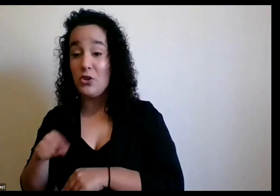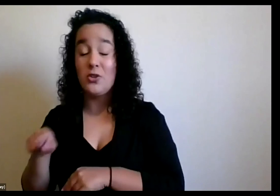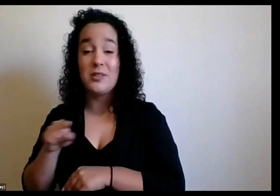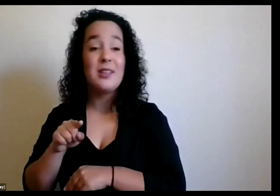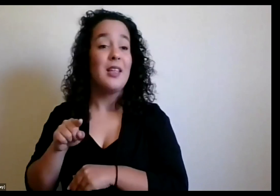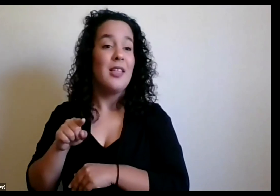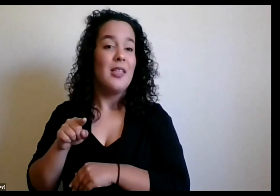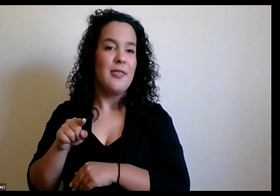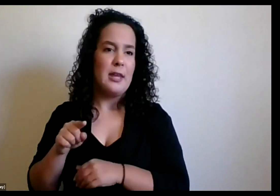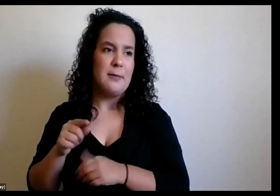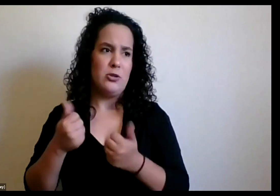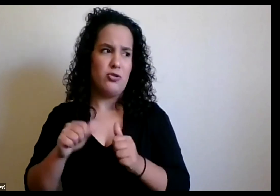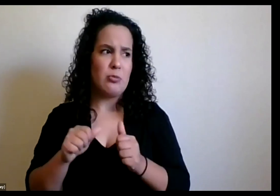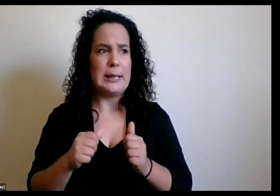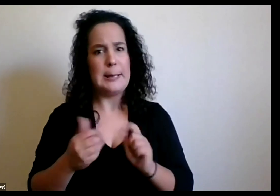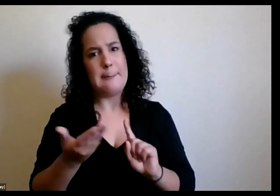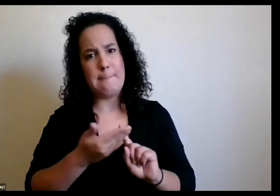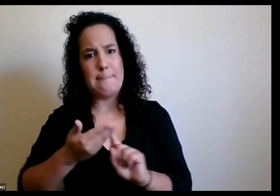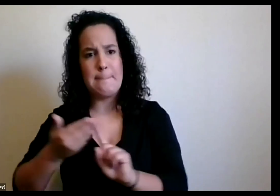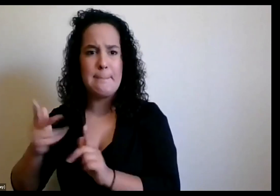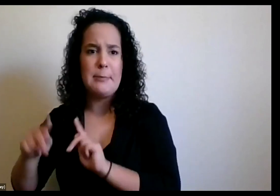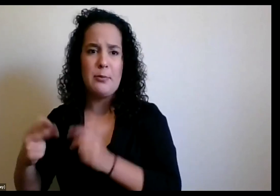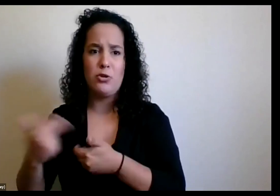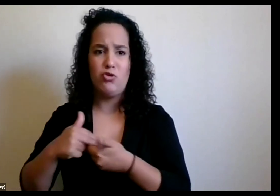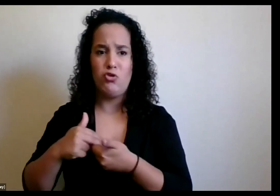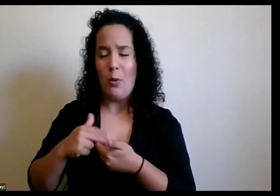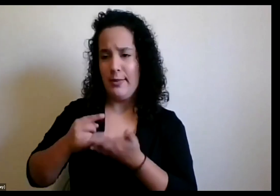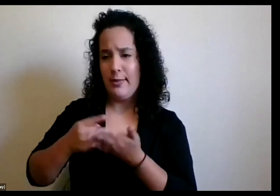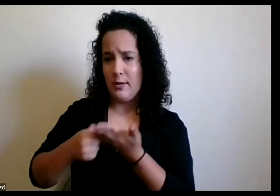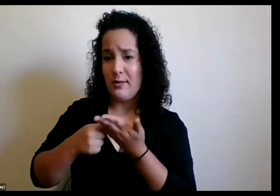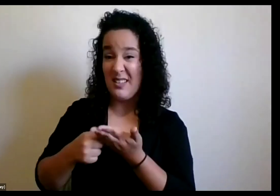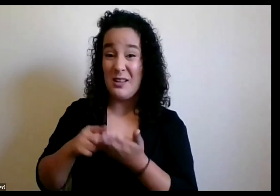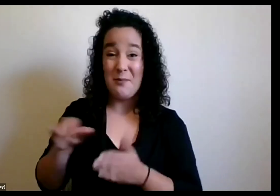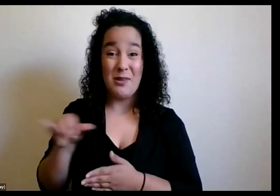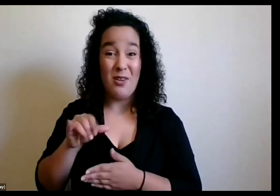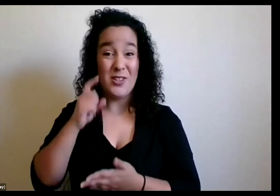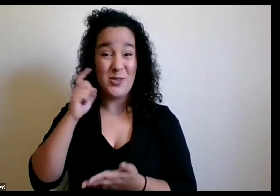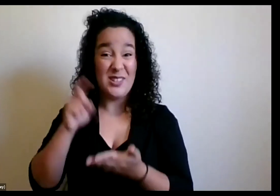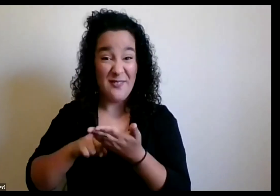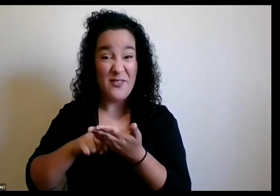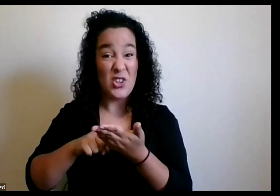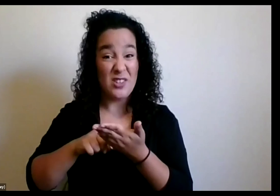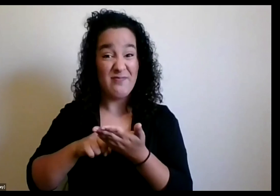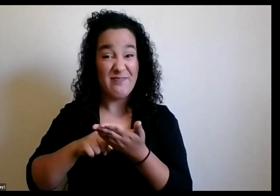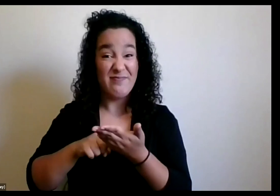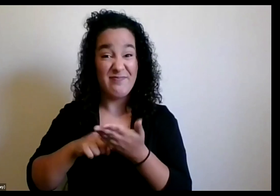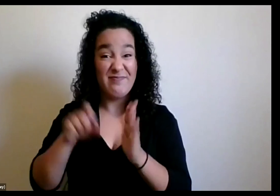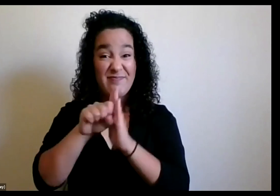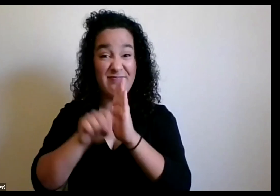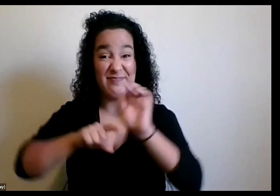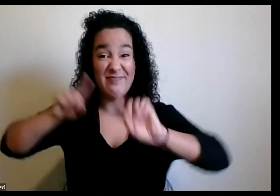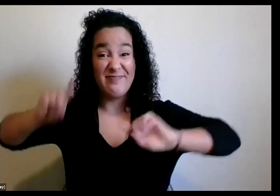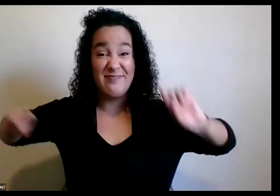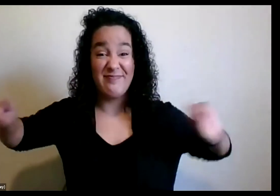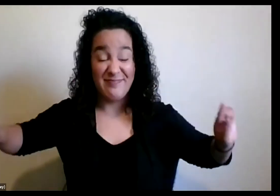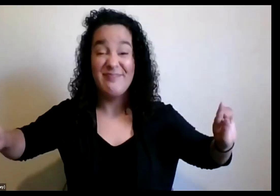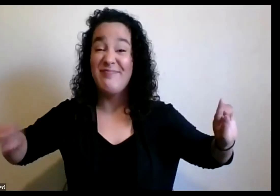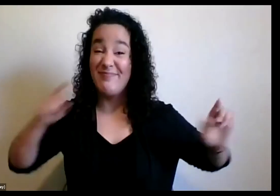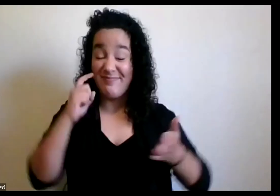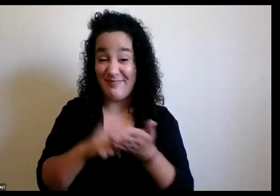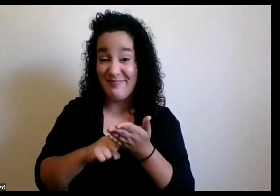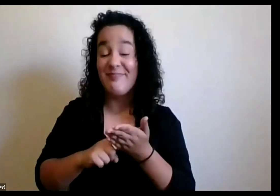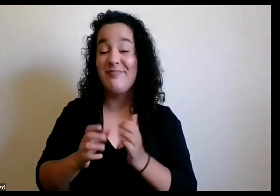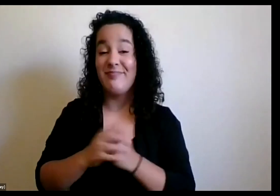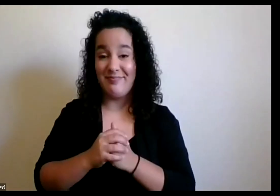to get more people at the table. But we also recognize it's an incredibly diverse state and can then have segment